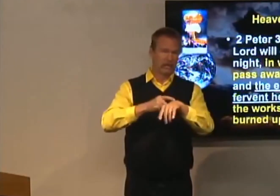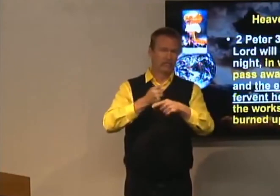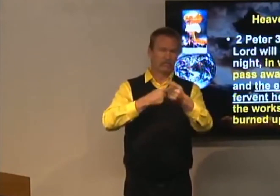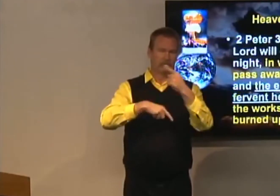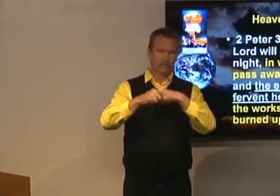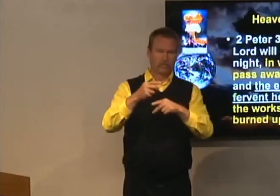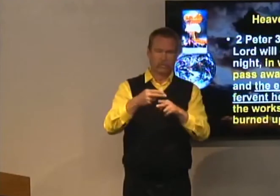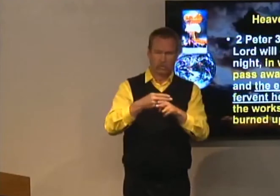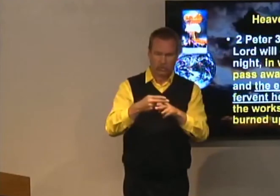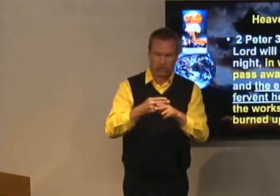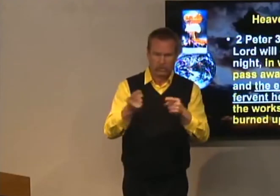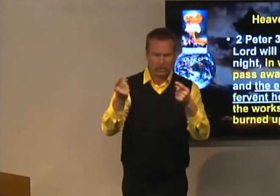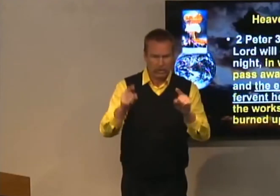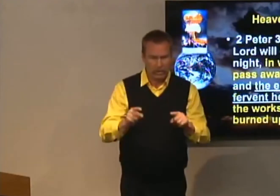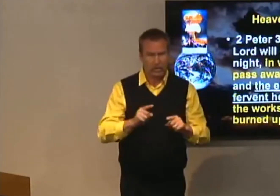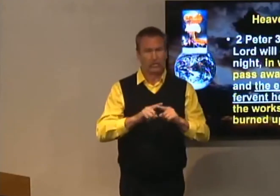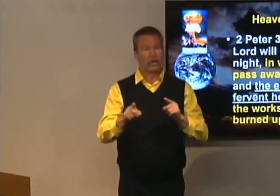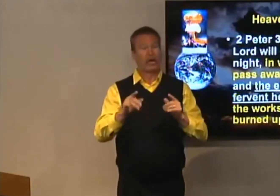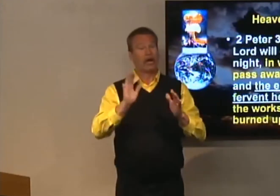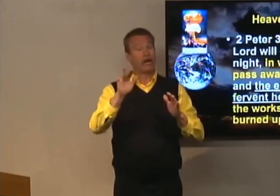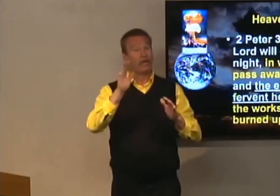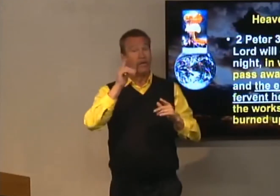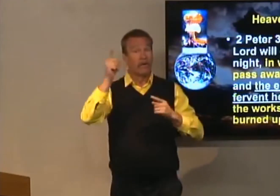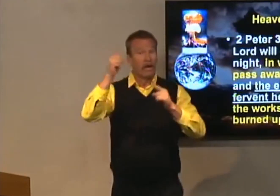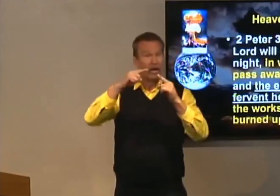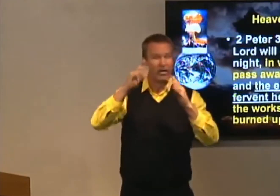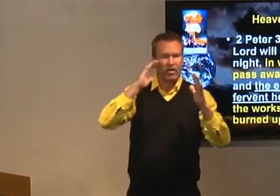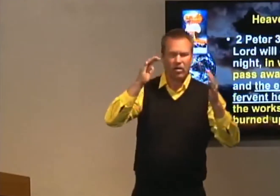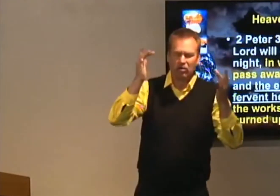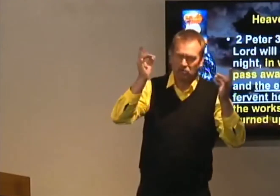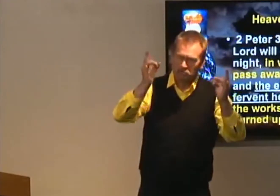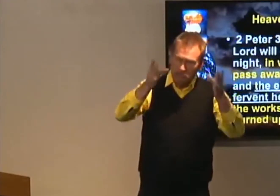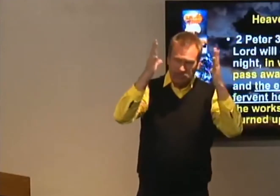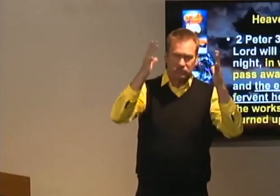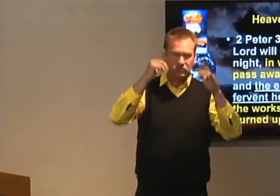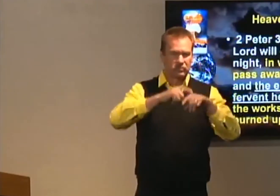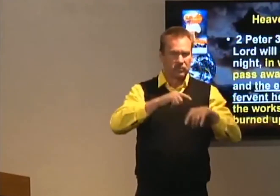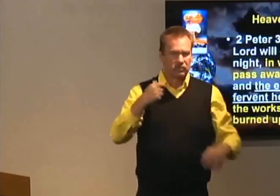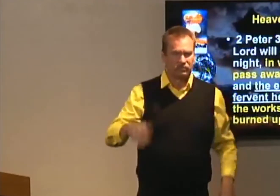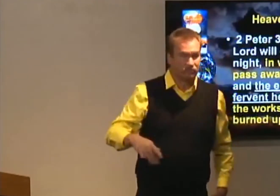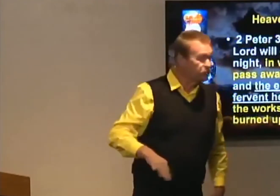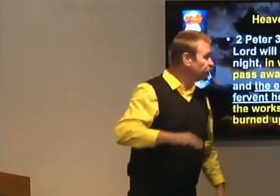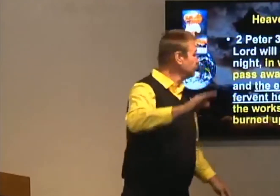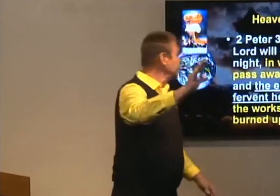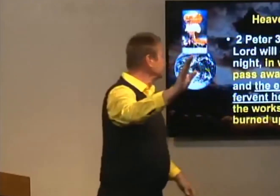But every month, you know, we don't know, and the time seems to be getting shorter for this.